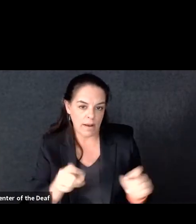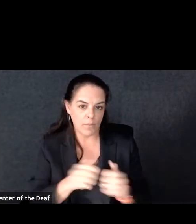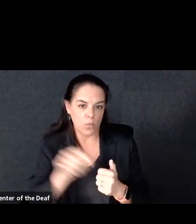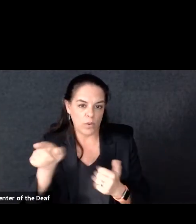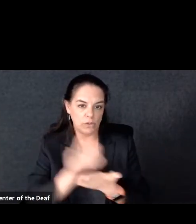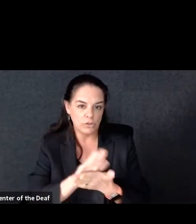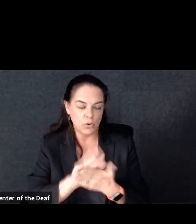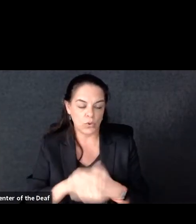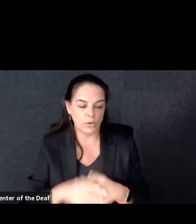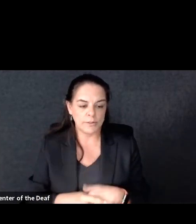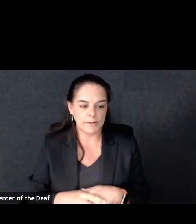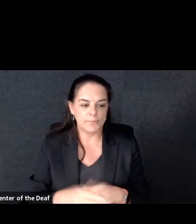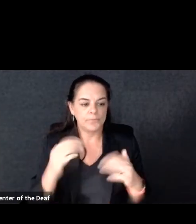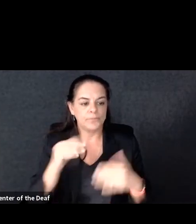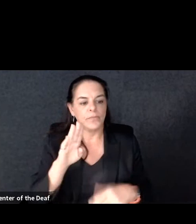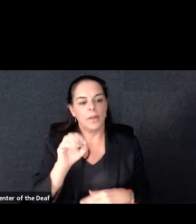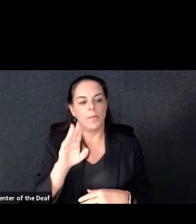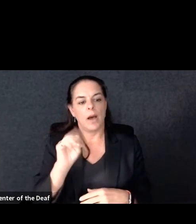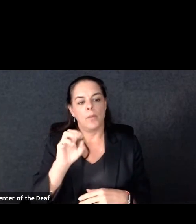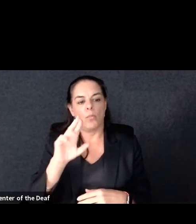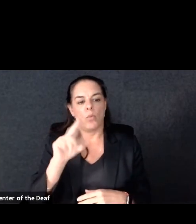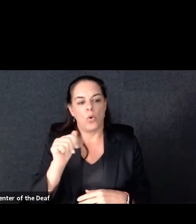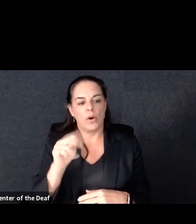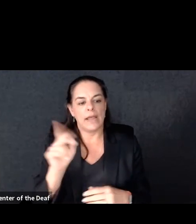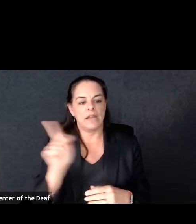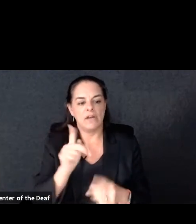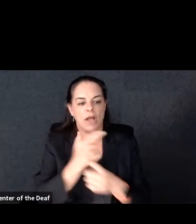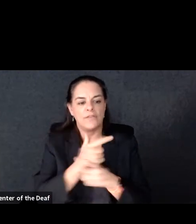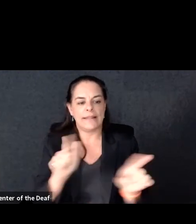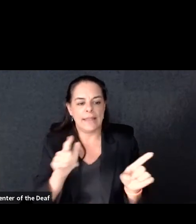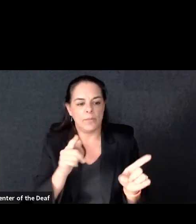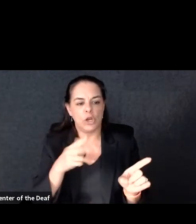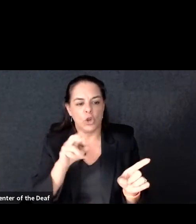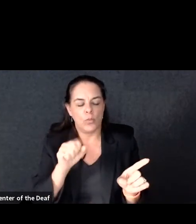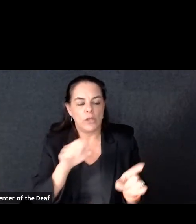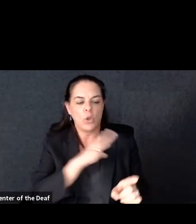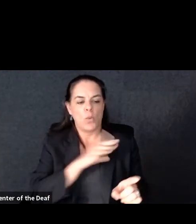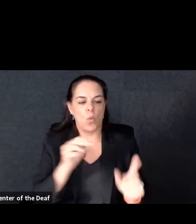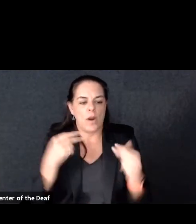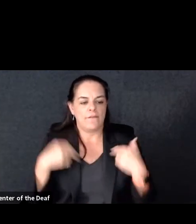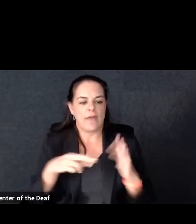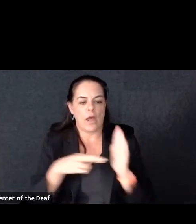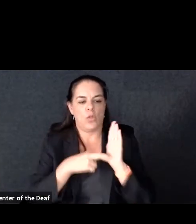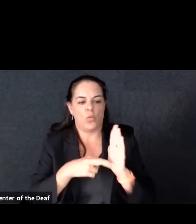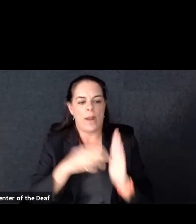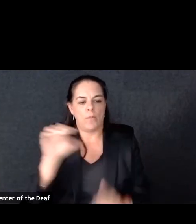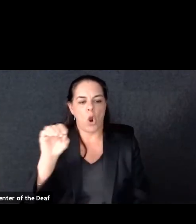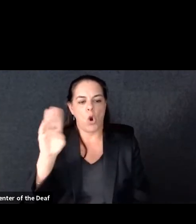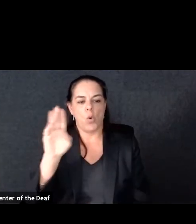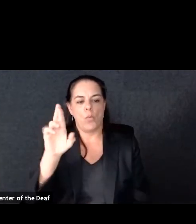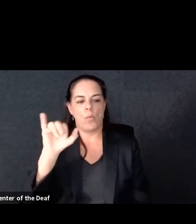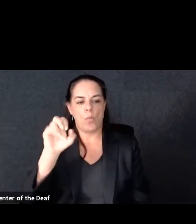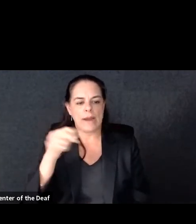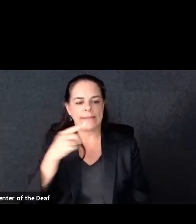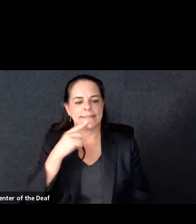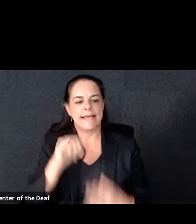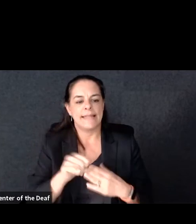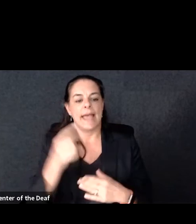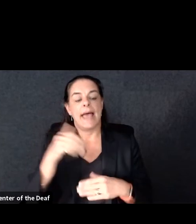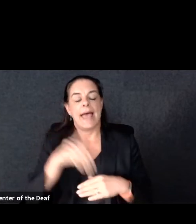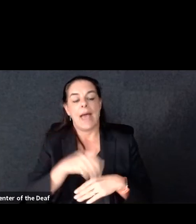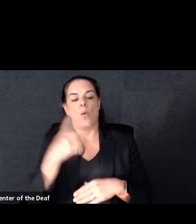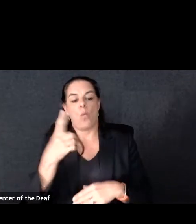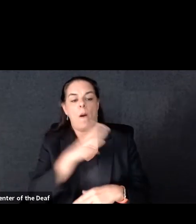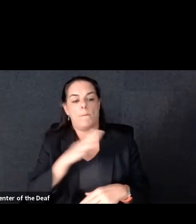cases. From Bob Morgan with Knoxville Liberty Press. Board of Health Representative O'Brien stated at one of the Board of Health